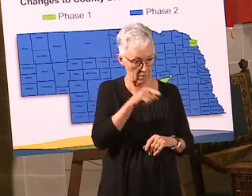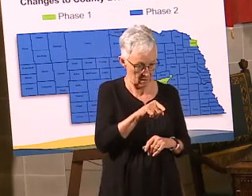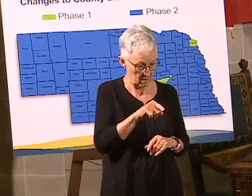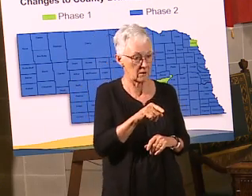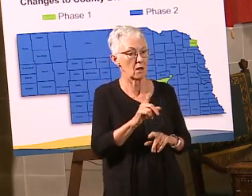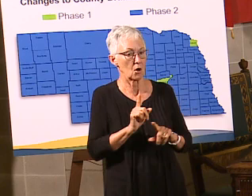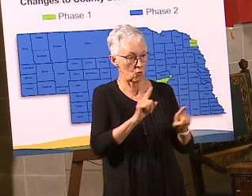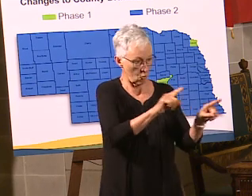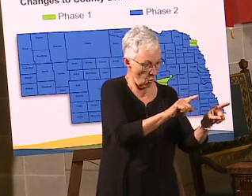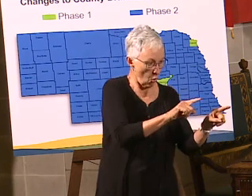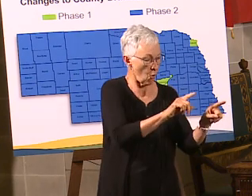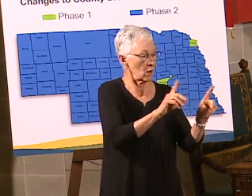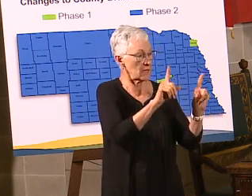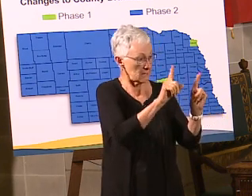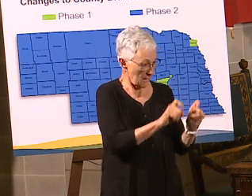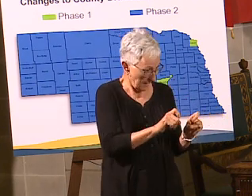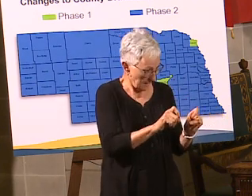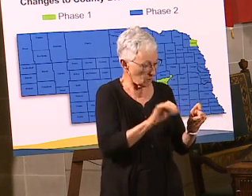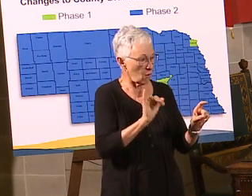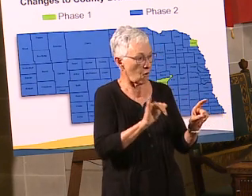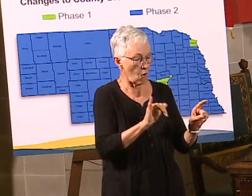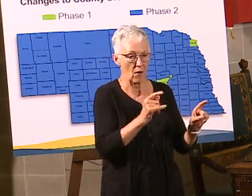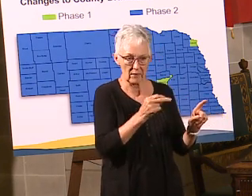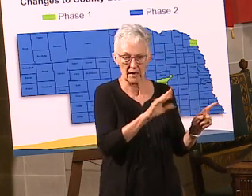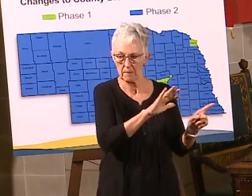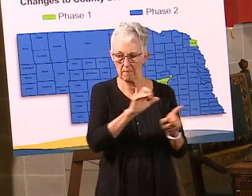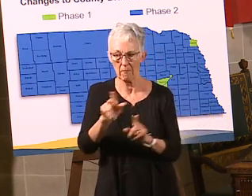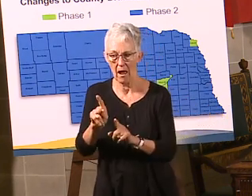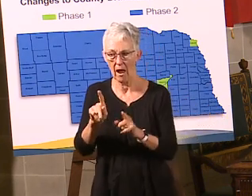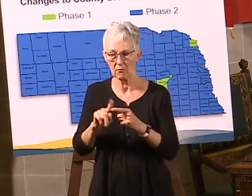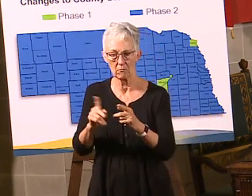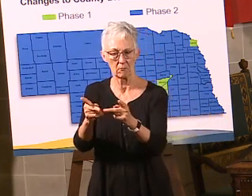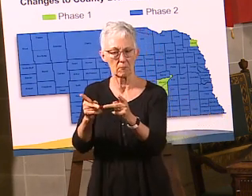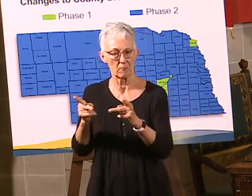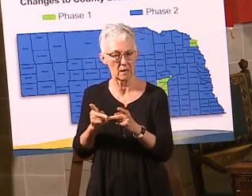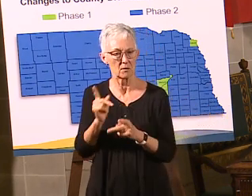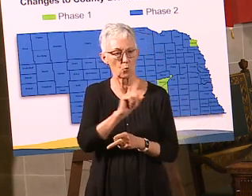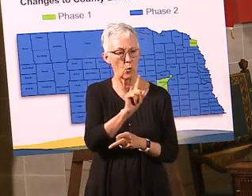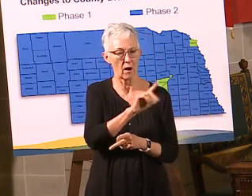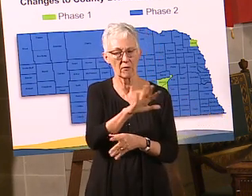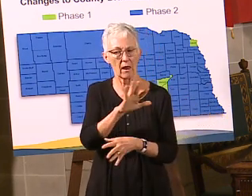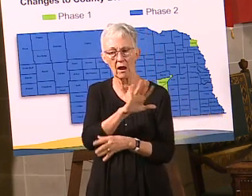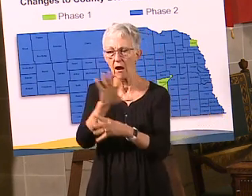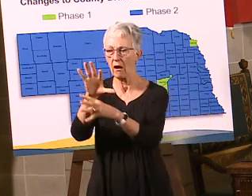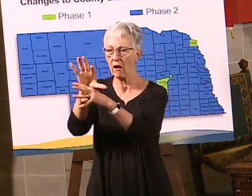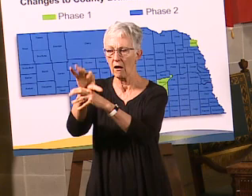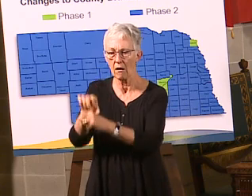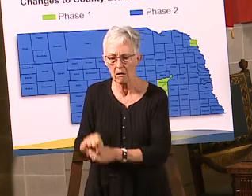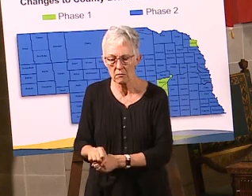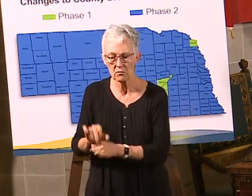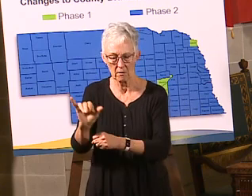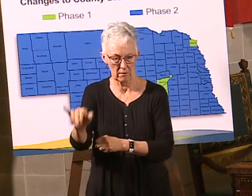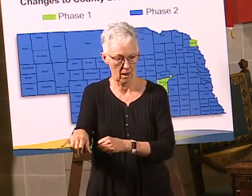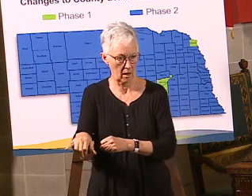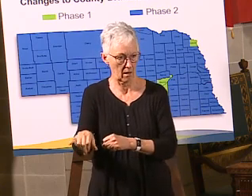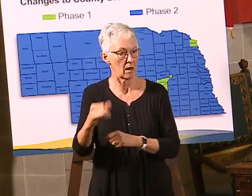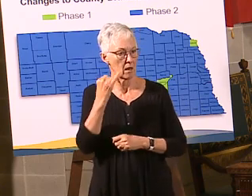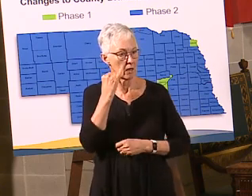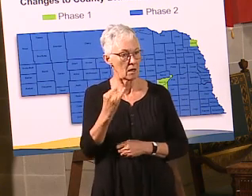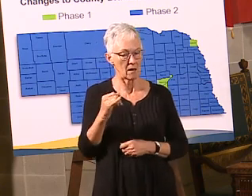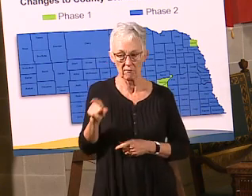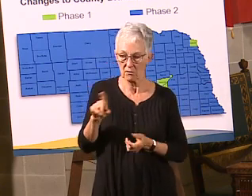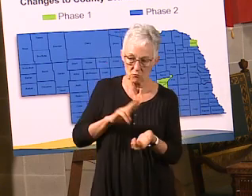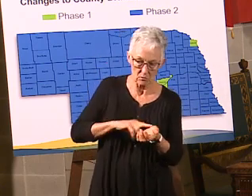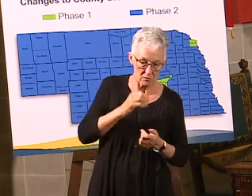able to be taken care of in surroundings that are familiar to them by people that are familiar with them. Now, obviously, if they can't do that, if the staffing is not available, we'll make other